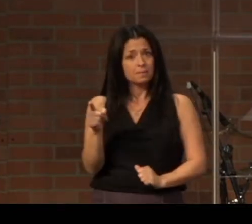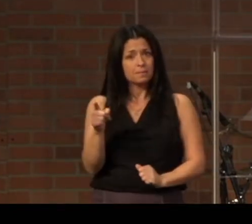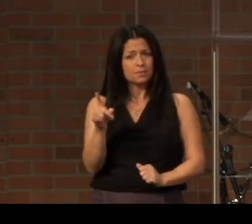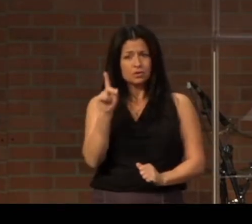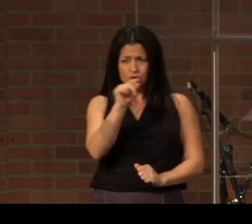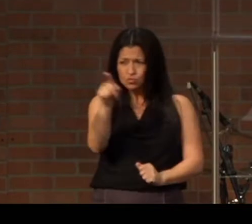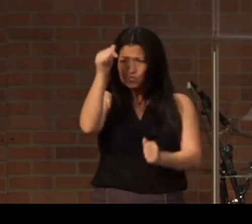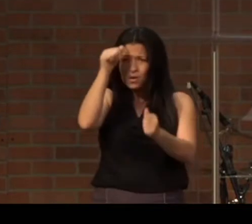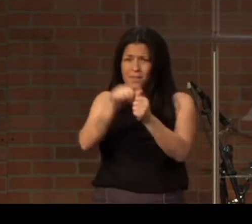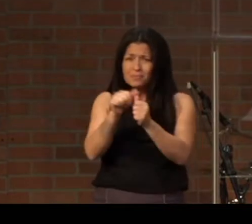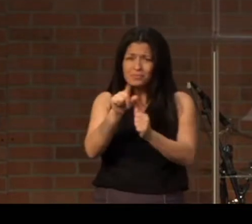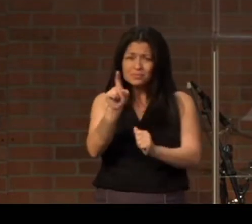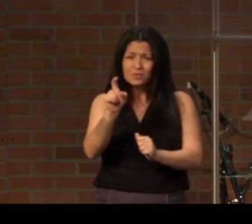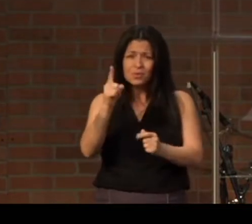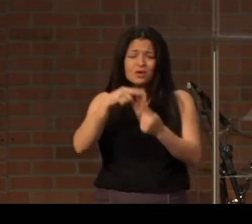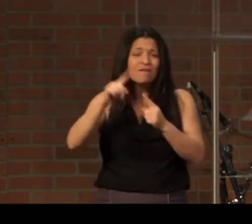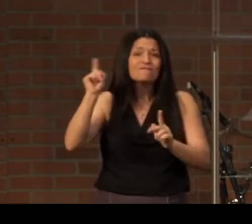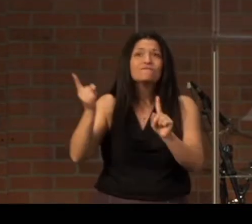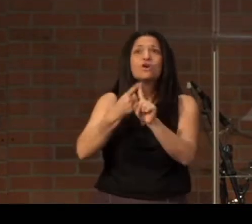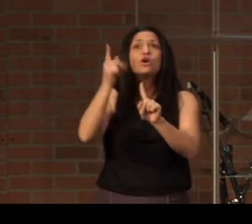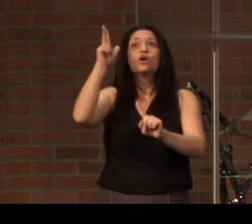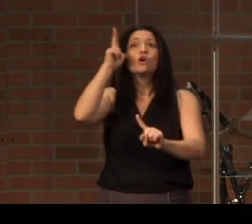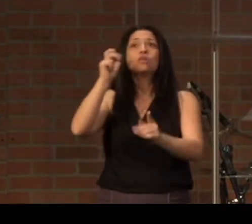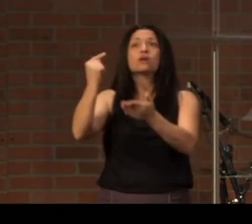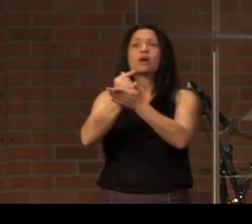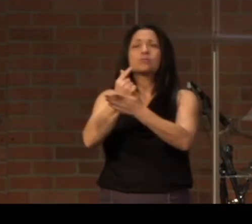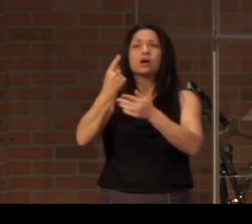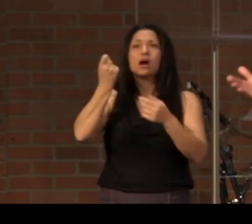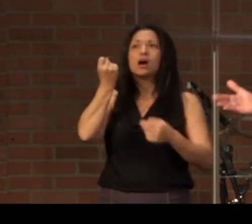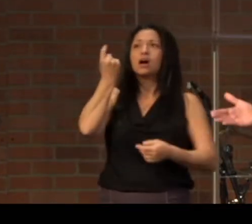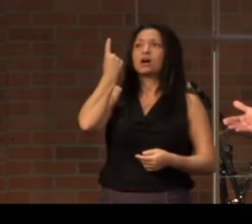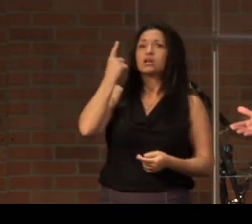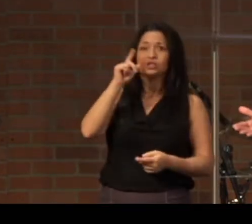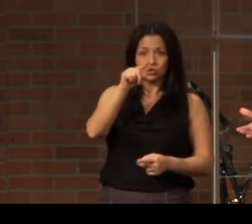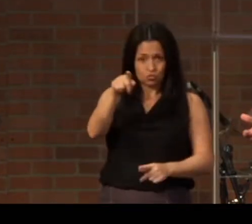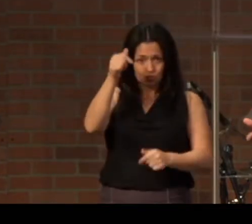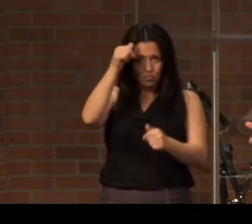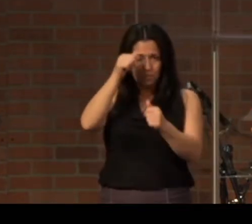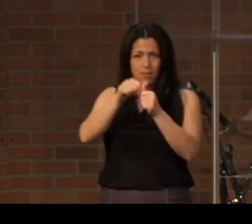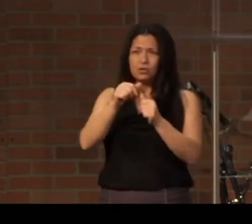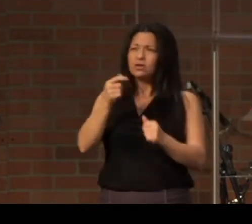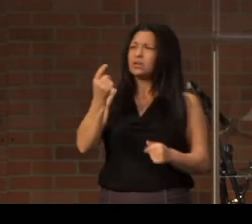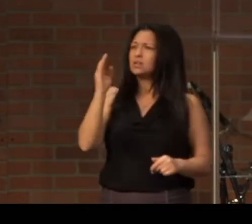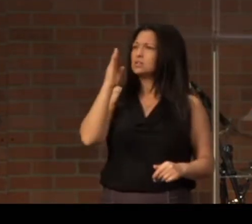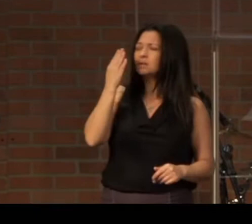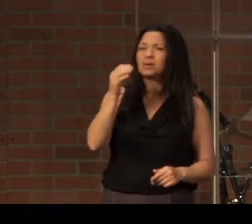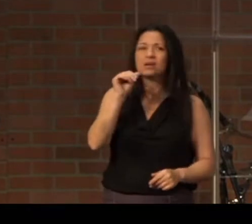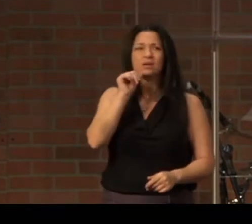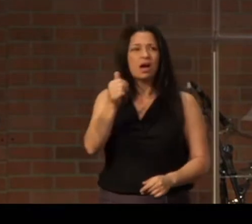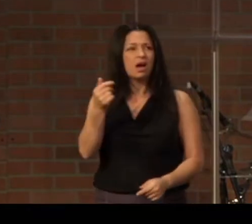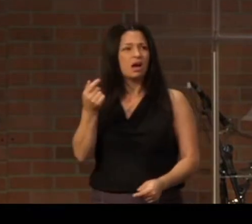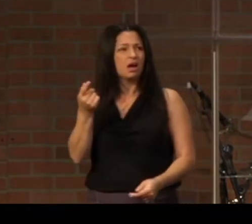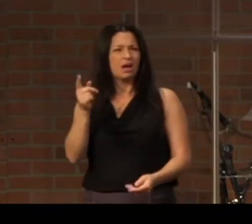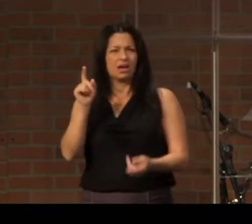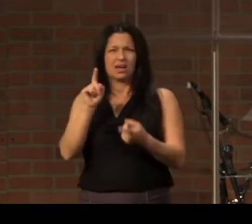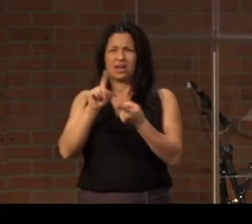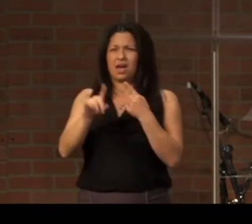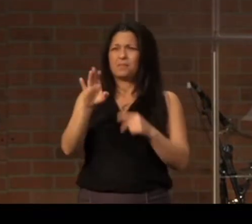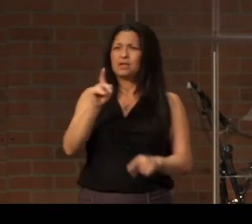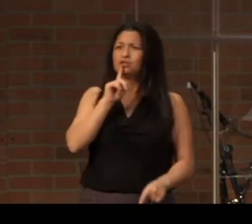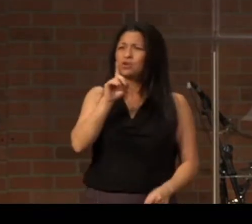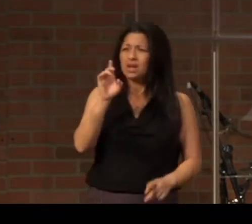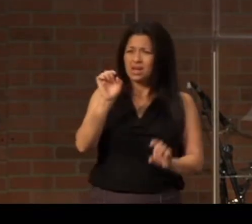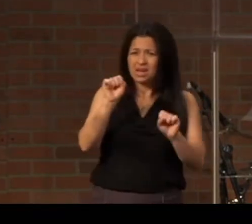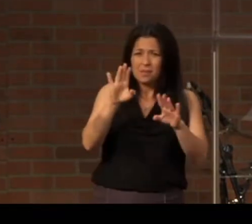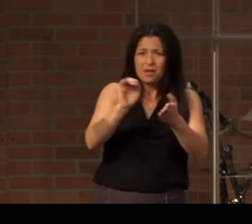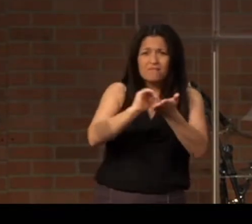Don't you remember when you first heard the gospel? Don't you remember when it seemed too good to be true? That you could be forgiven? That you could live forever? That you